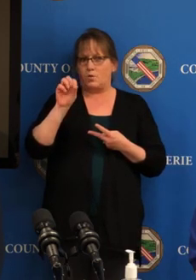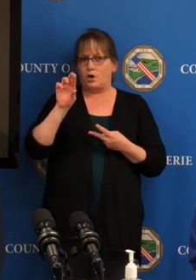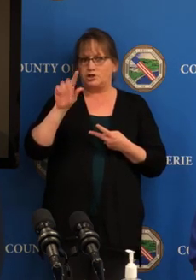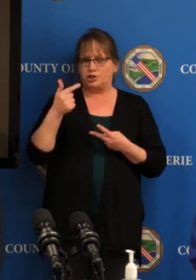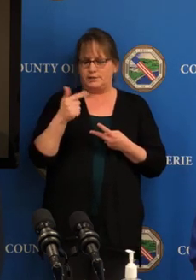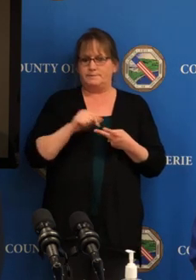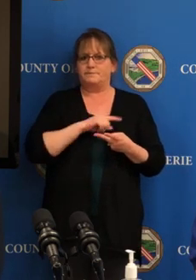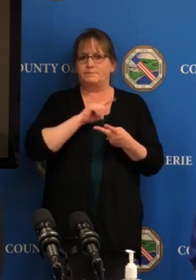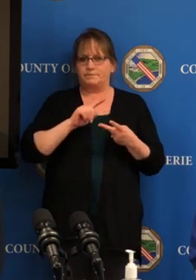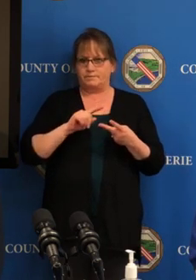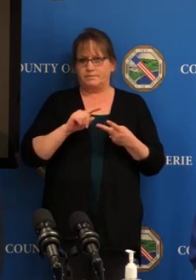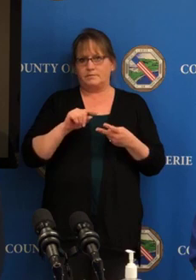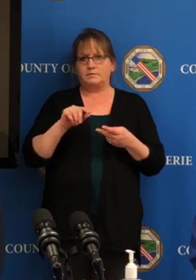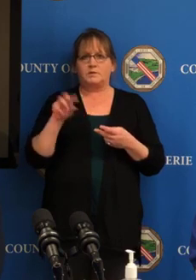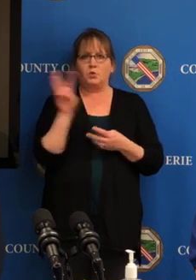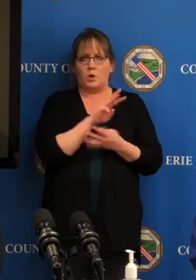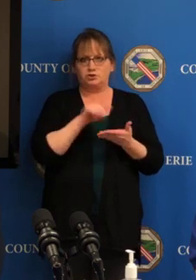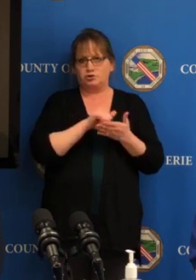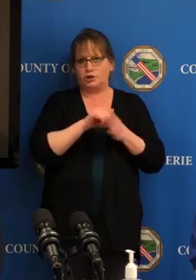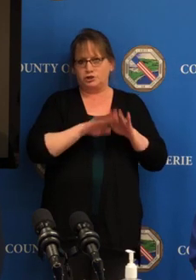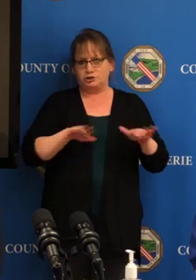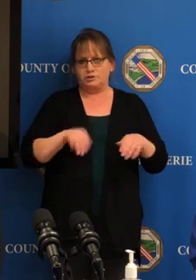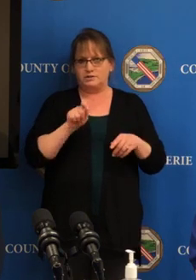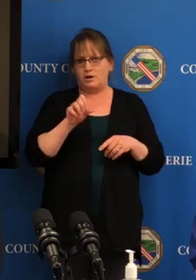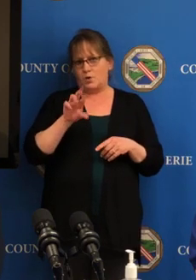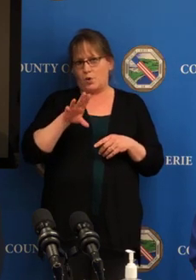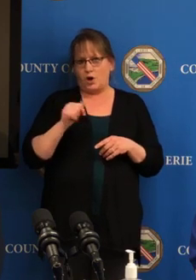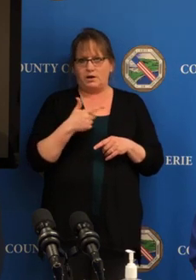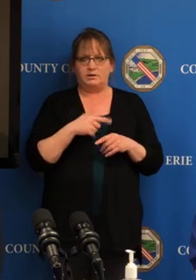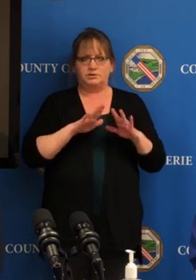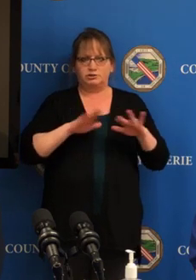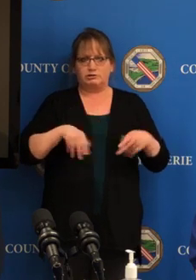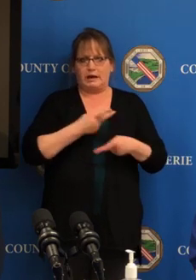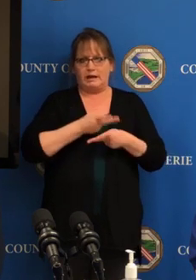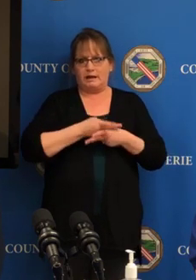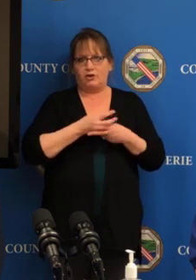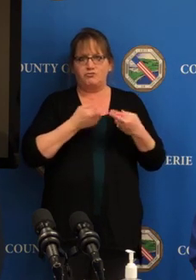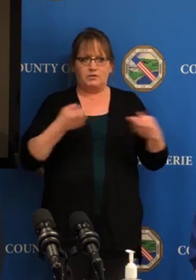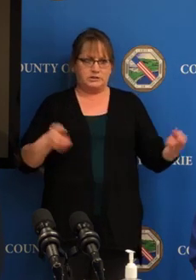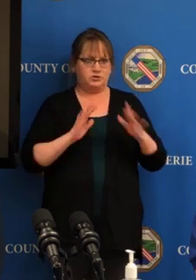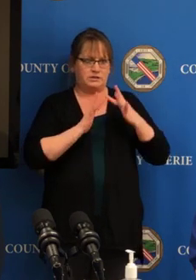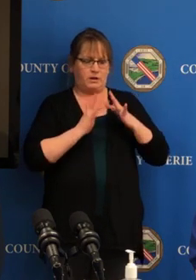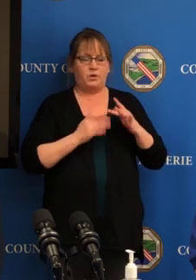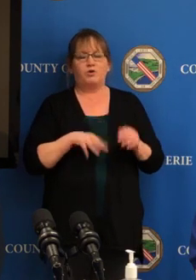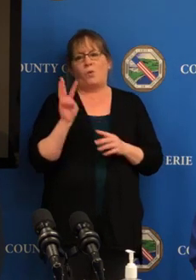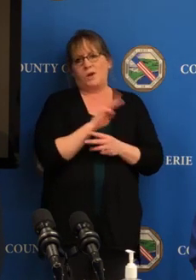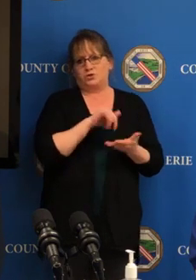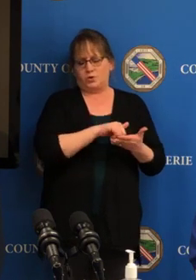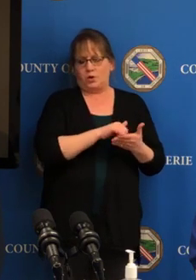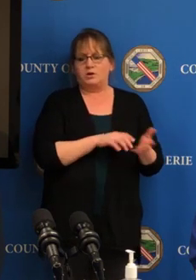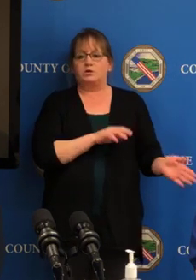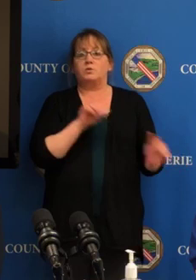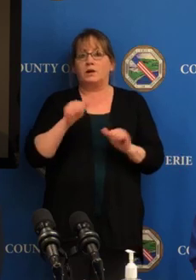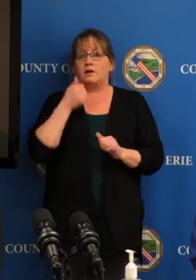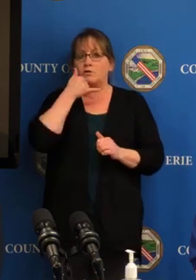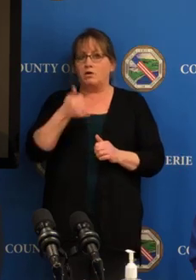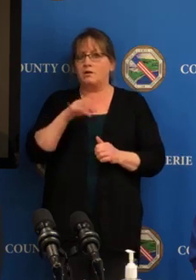www.wnychildren.org, westernnyyorkchildren.org. That's the Child Care Resource Network of Western New York. And you can call